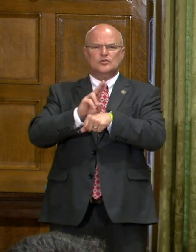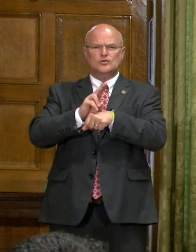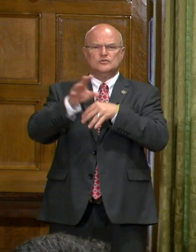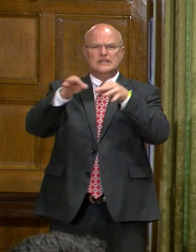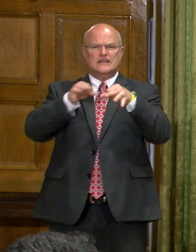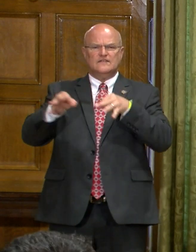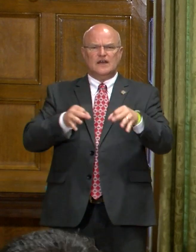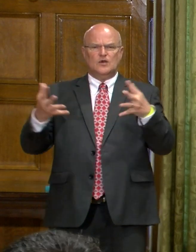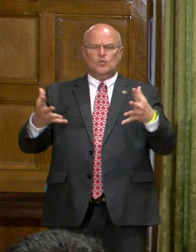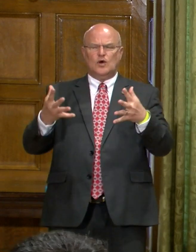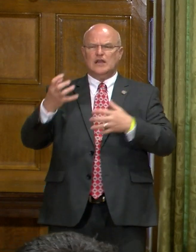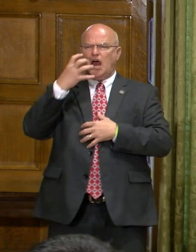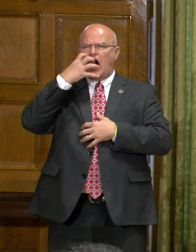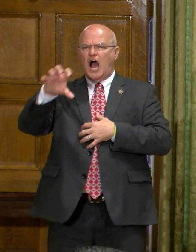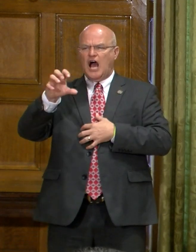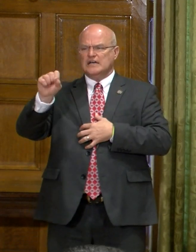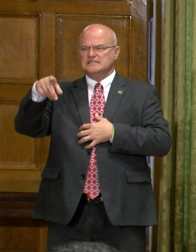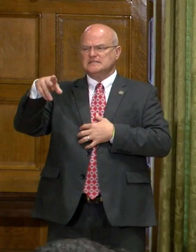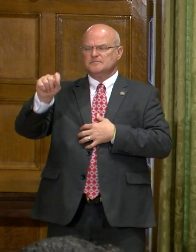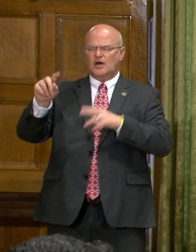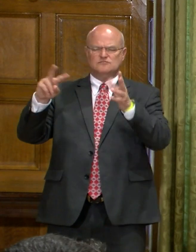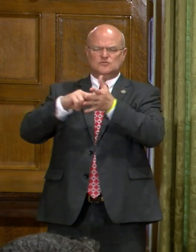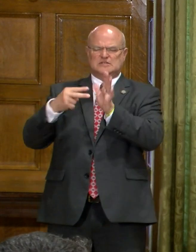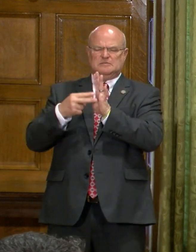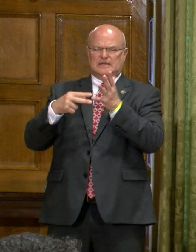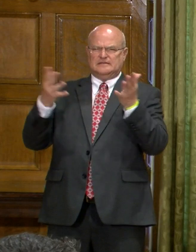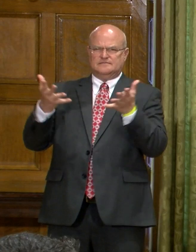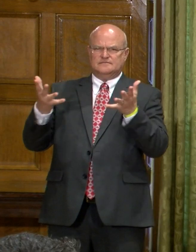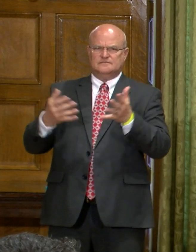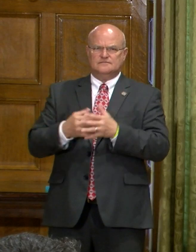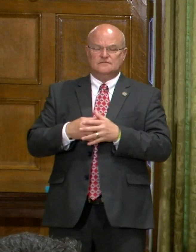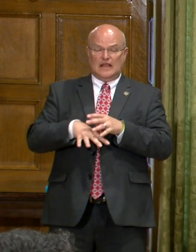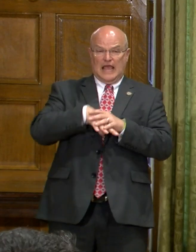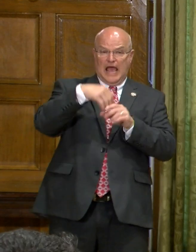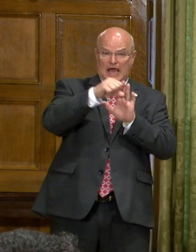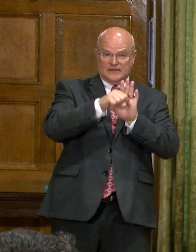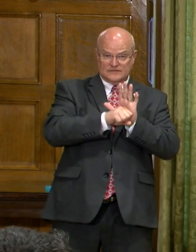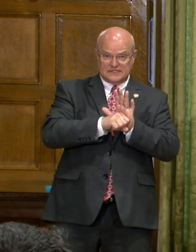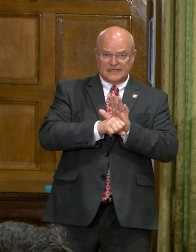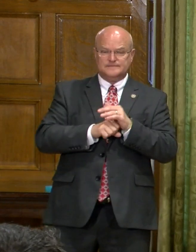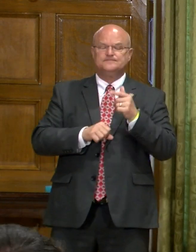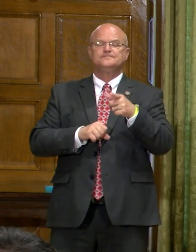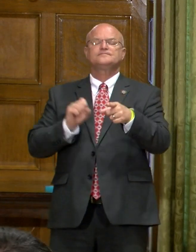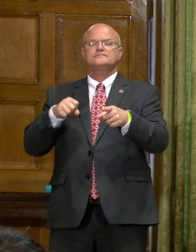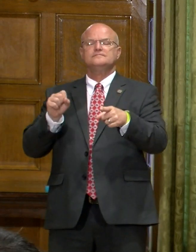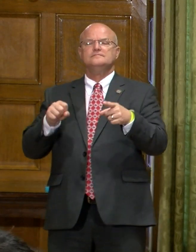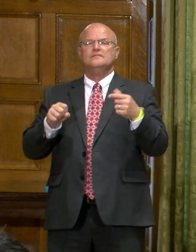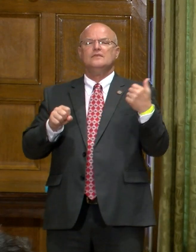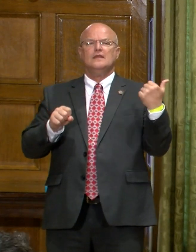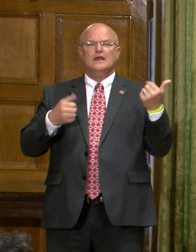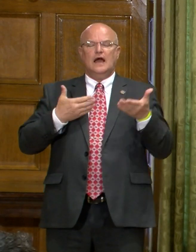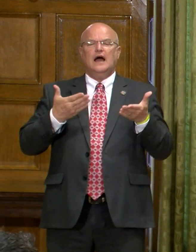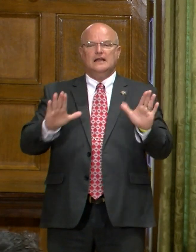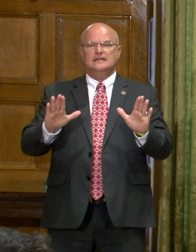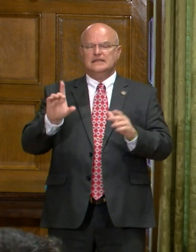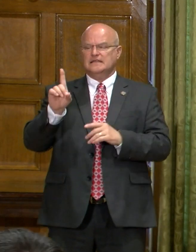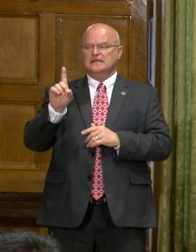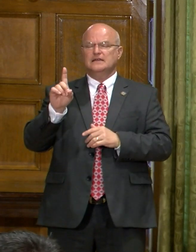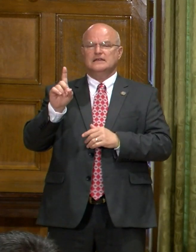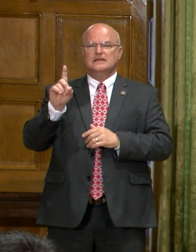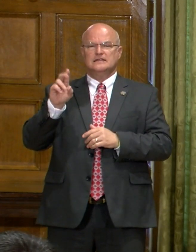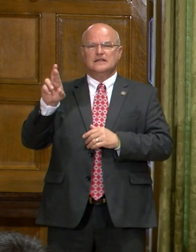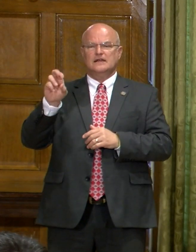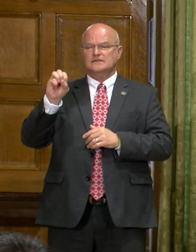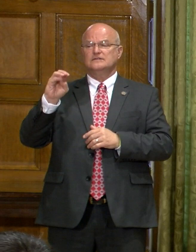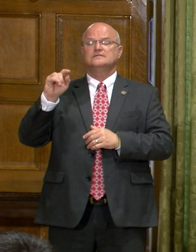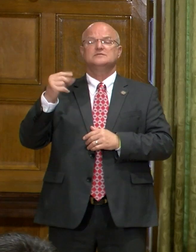the criteria that we're going to use to define what a hotspot is for out-of-state? For out of state? I'll let